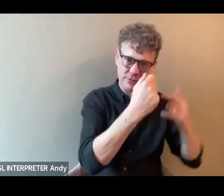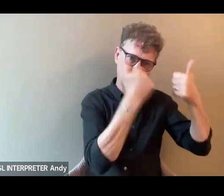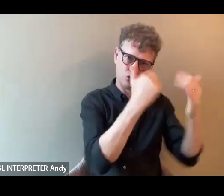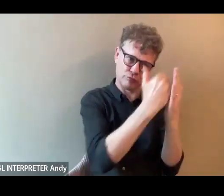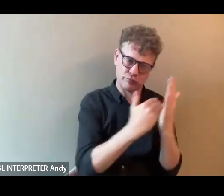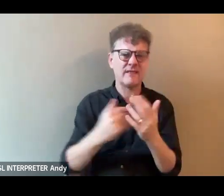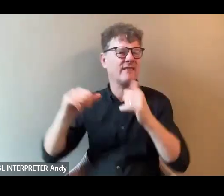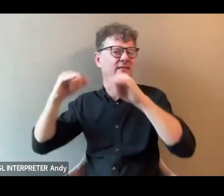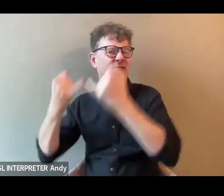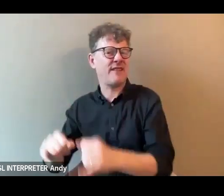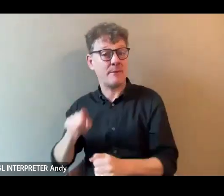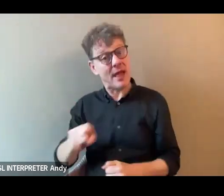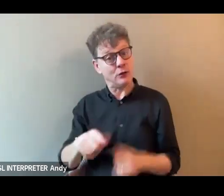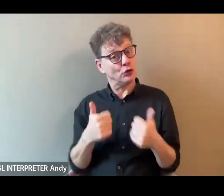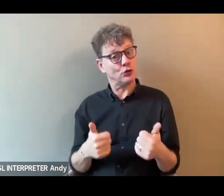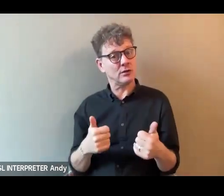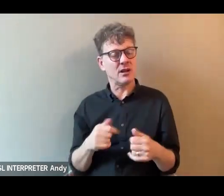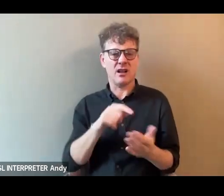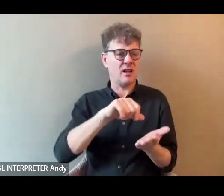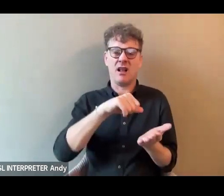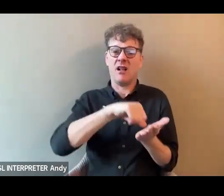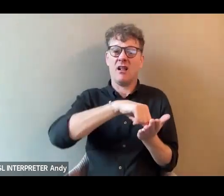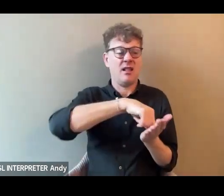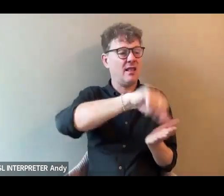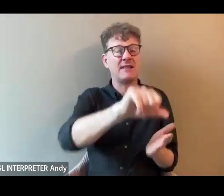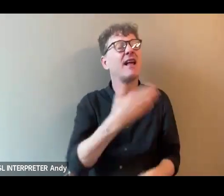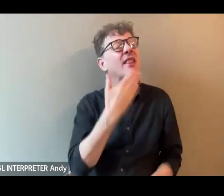lot better than a note that says, thanks for your application, it was a no.